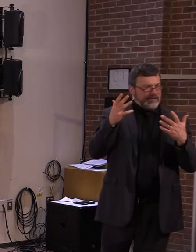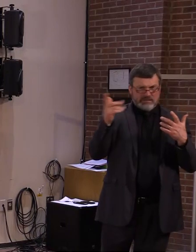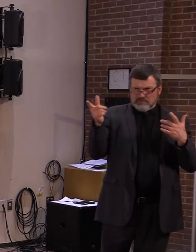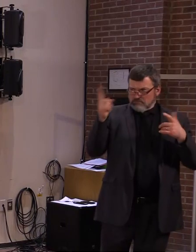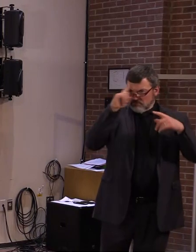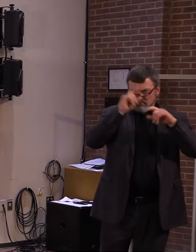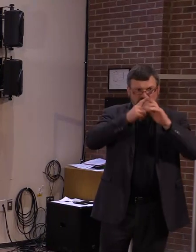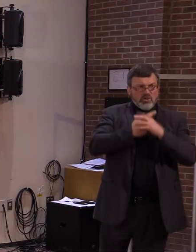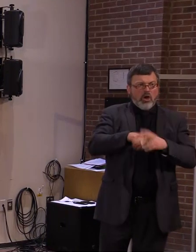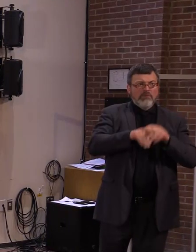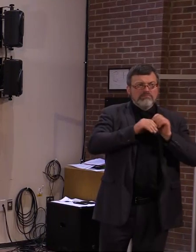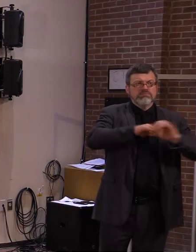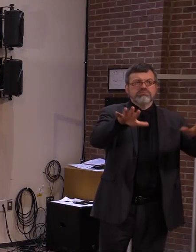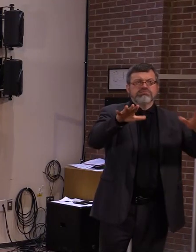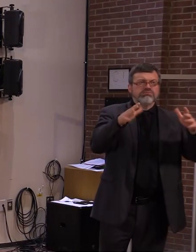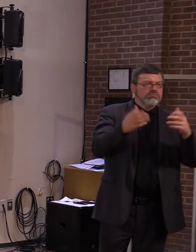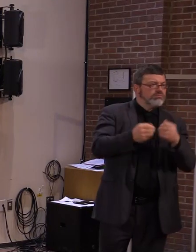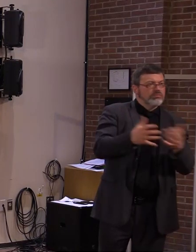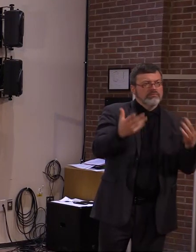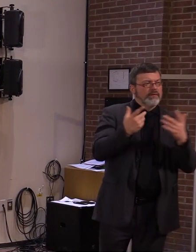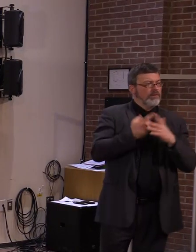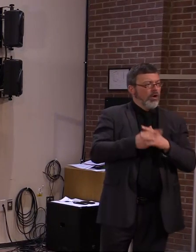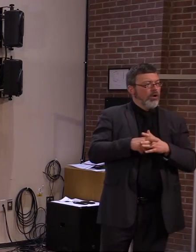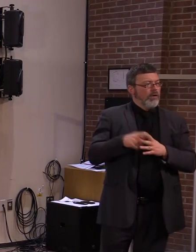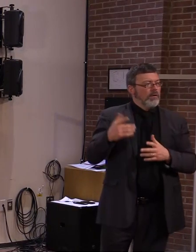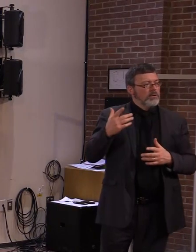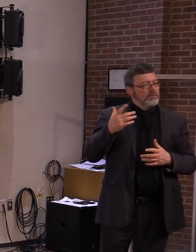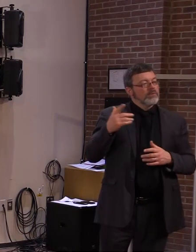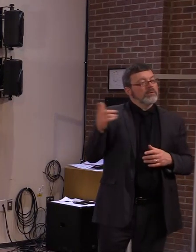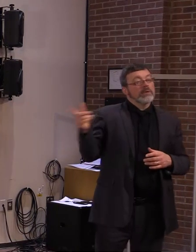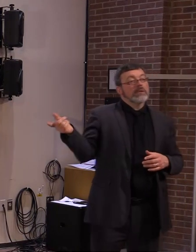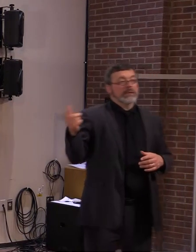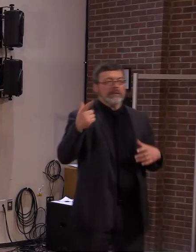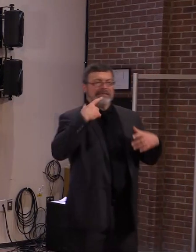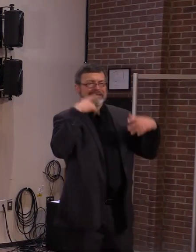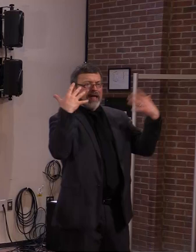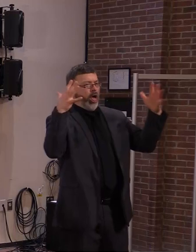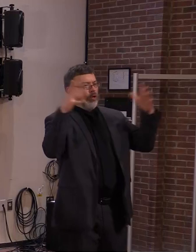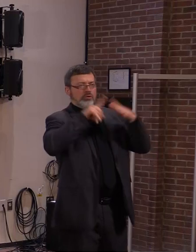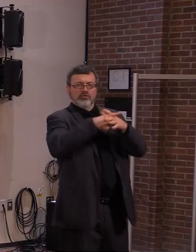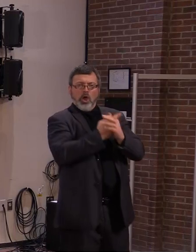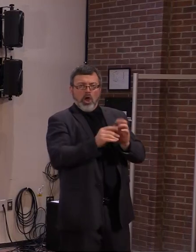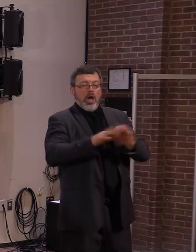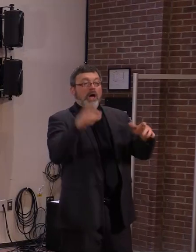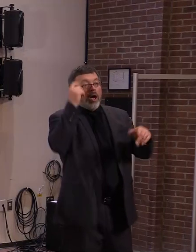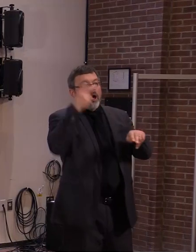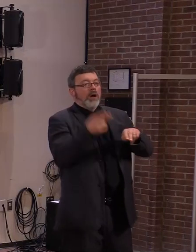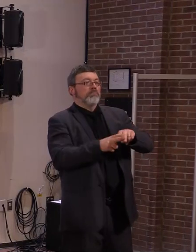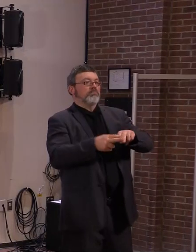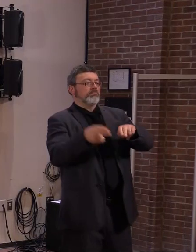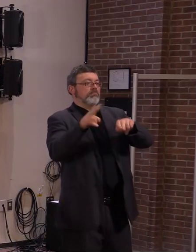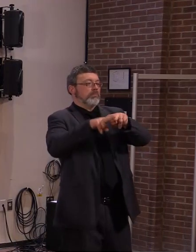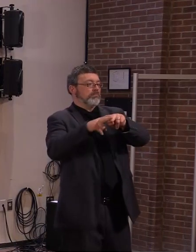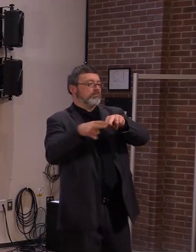I think you're going to start seeing the shift gradually over the next couple of months to hopefully